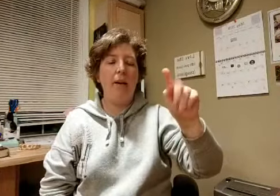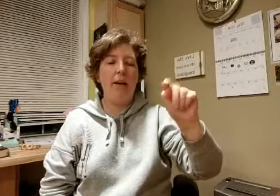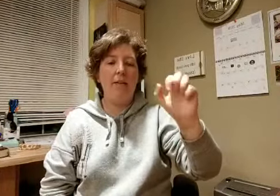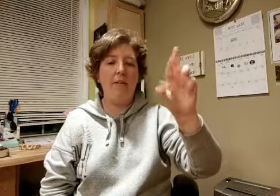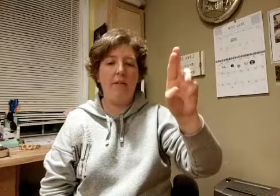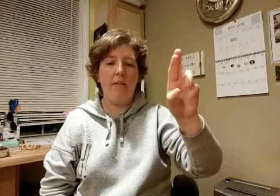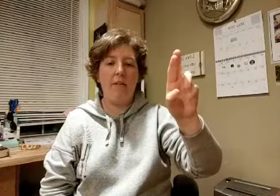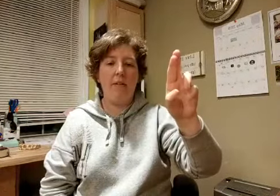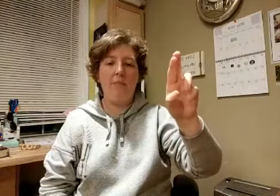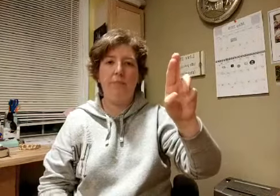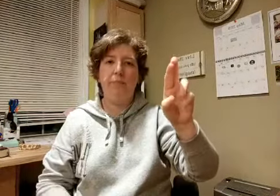Panther.